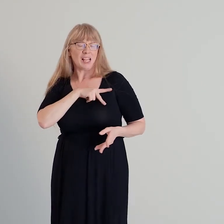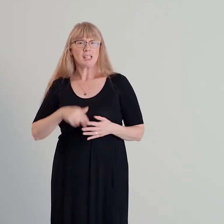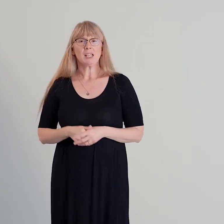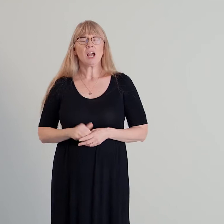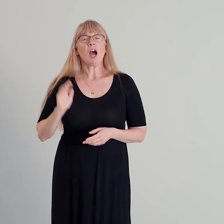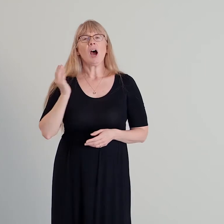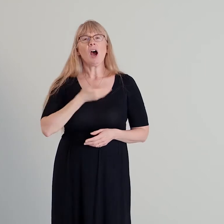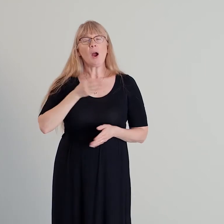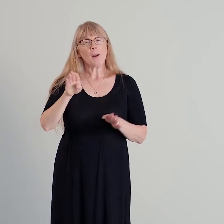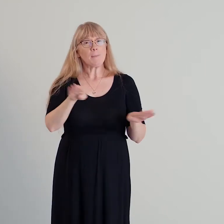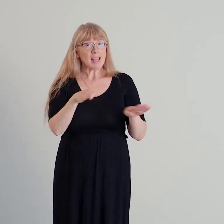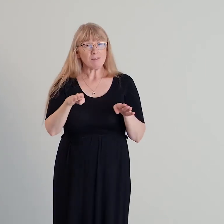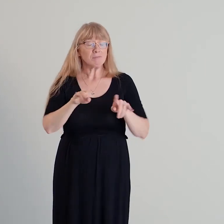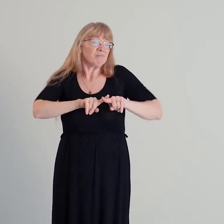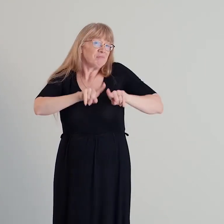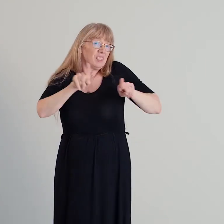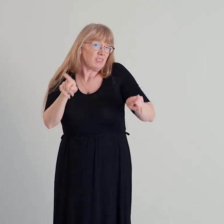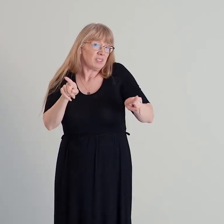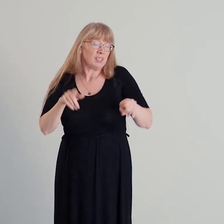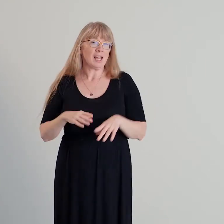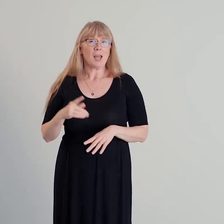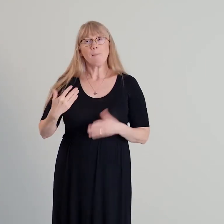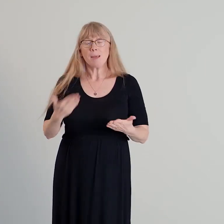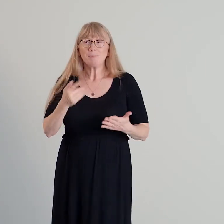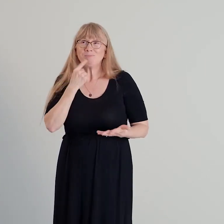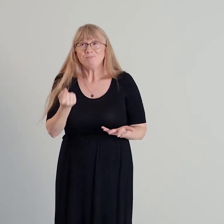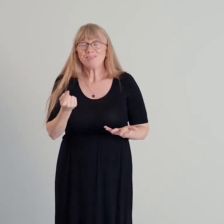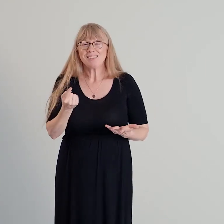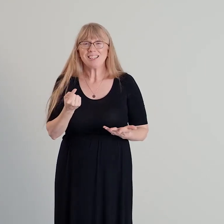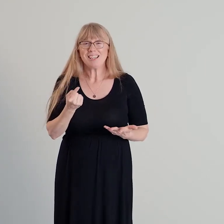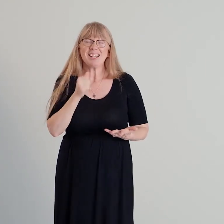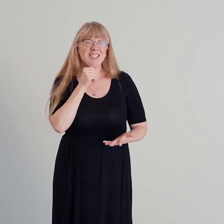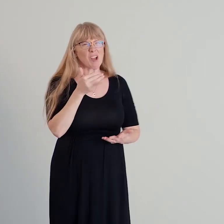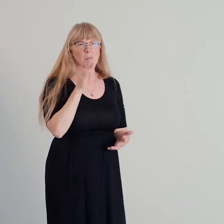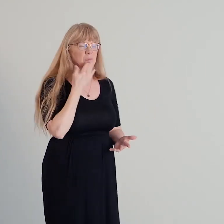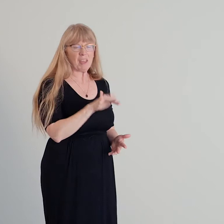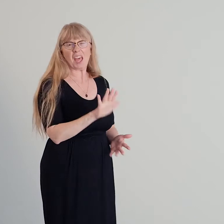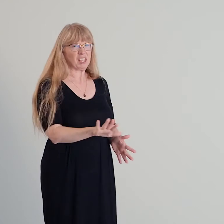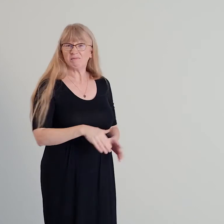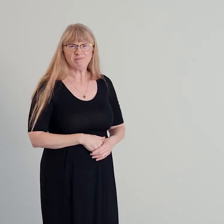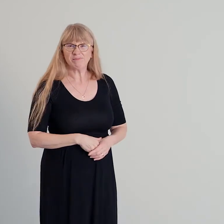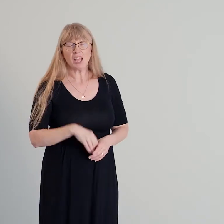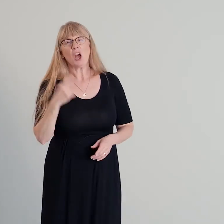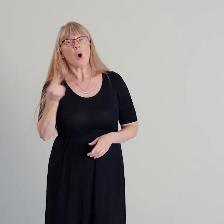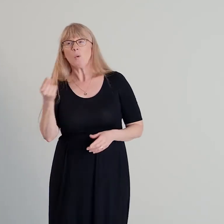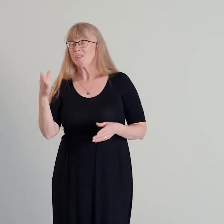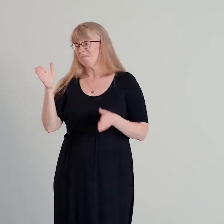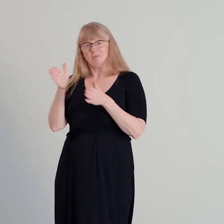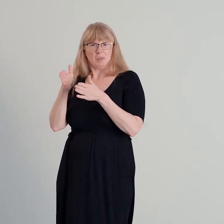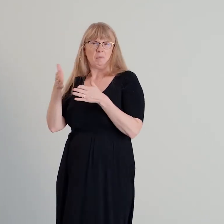Oftentimes our behavior goes a little different way. Our behavior, we might say, oh, it's not that bad, or it's only a